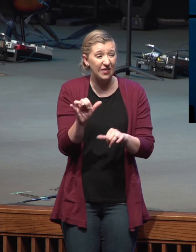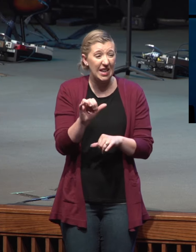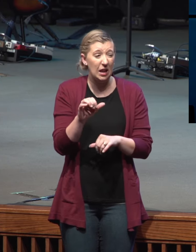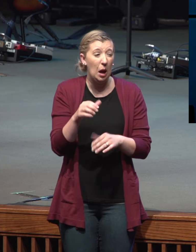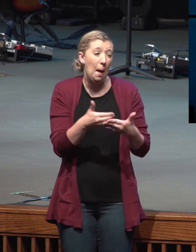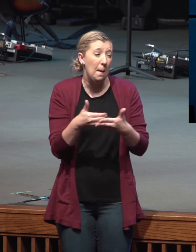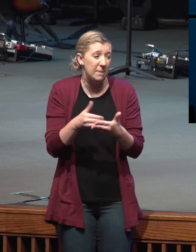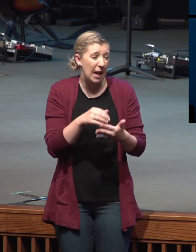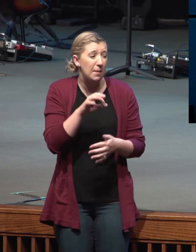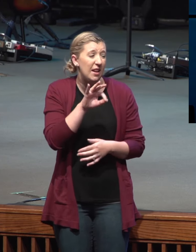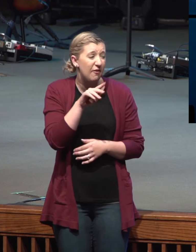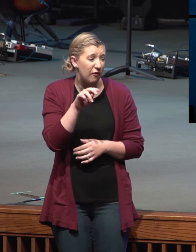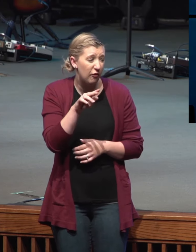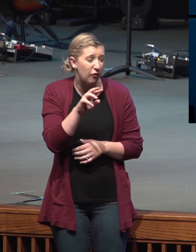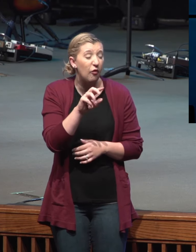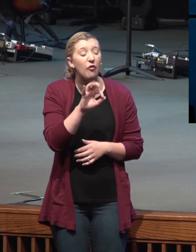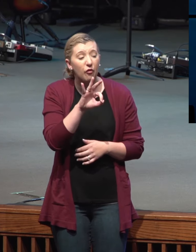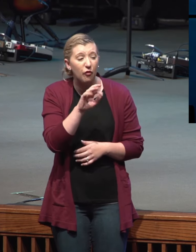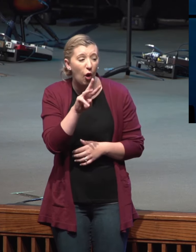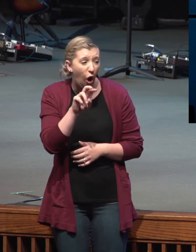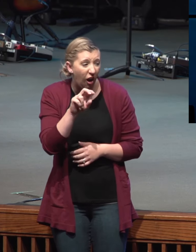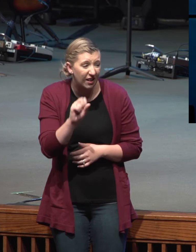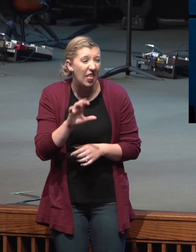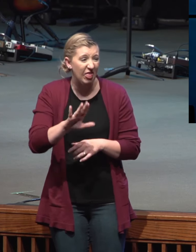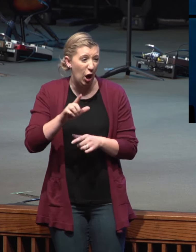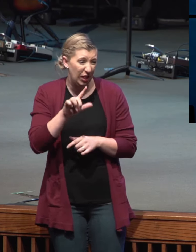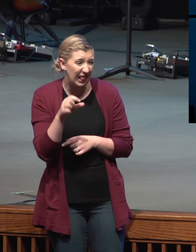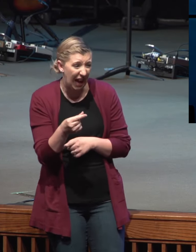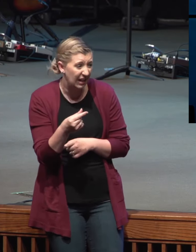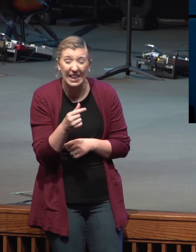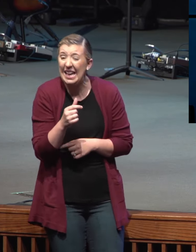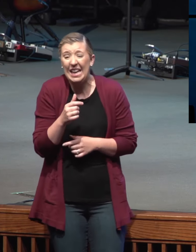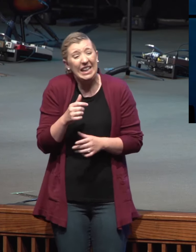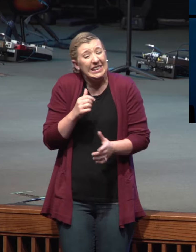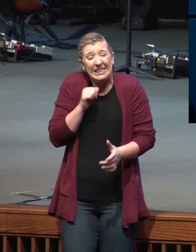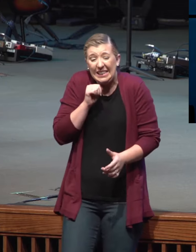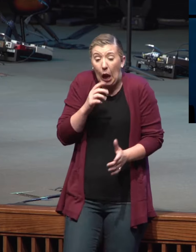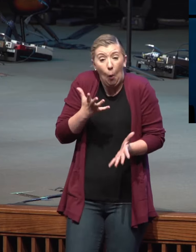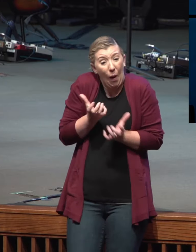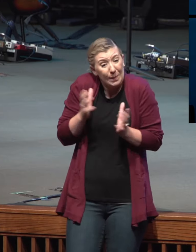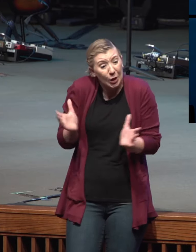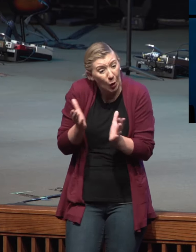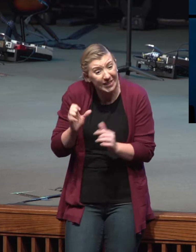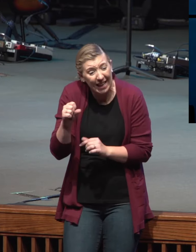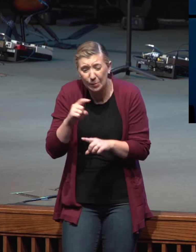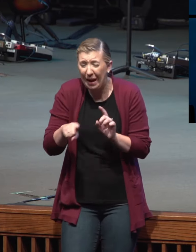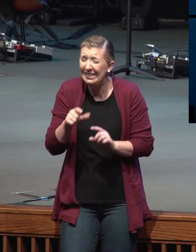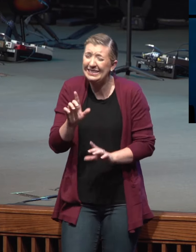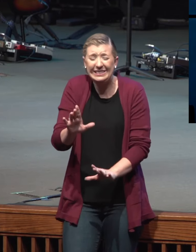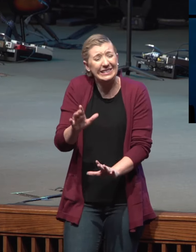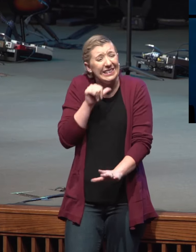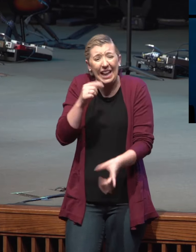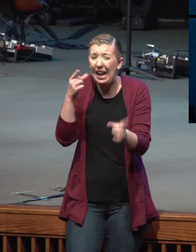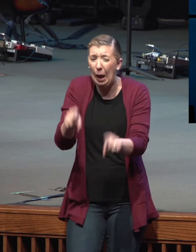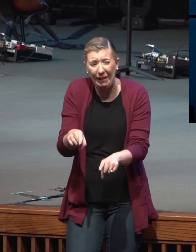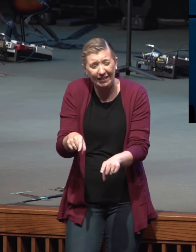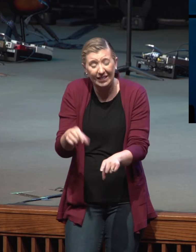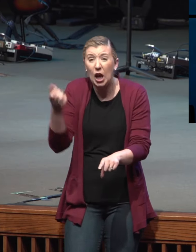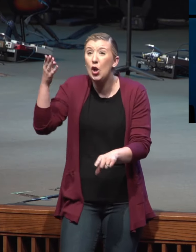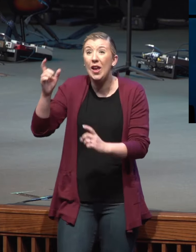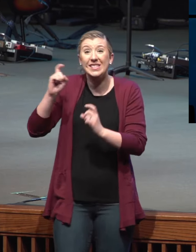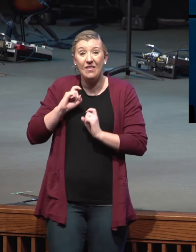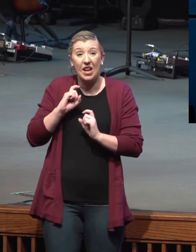leg. It's just not in the cards for you, kid. I want to be encouraging. It's just not happening. God's given